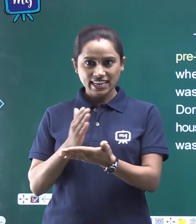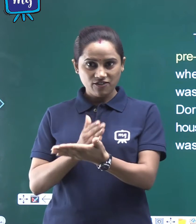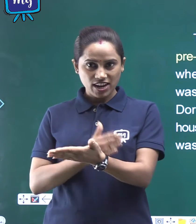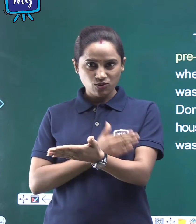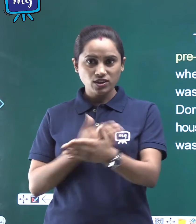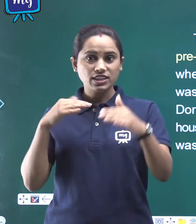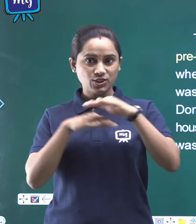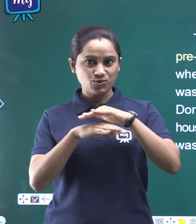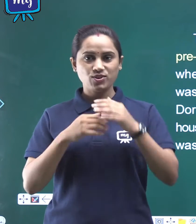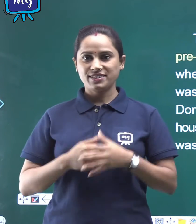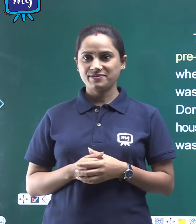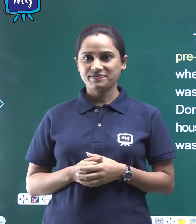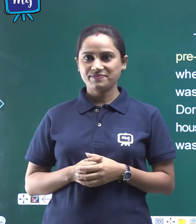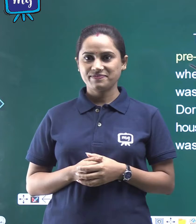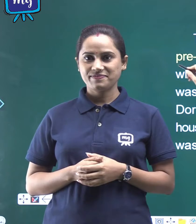divided into